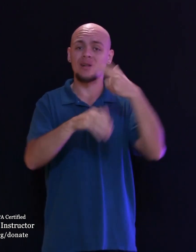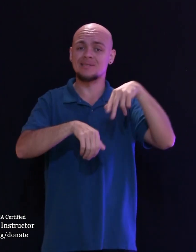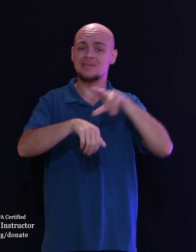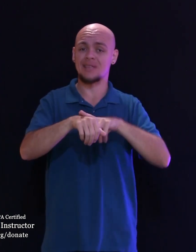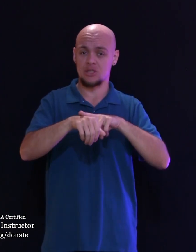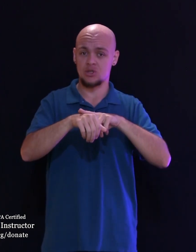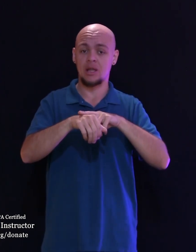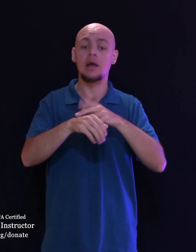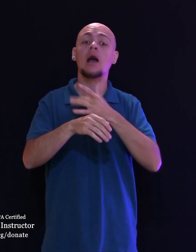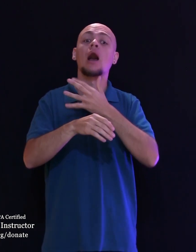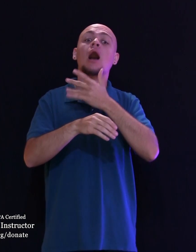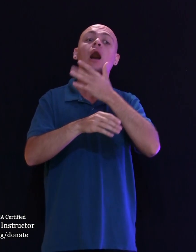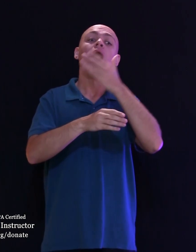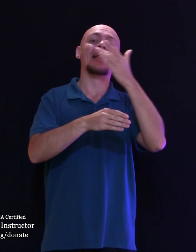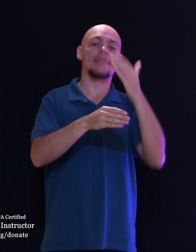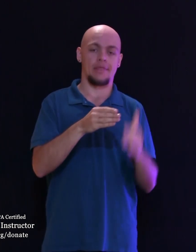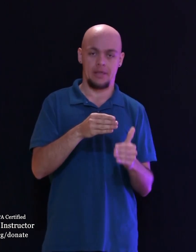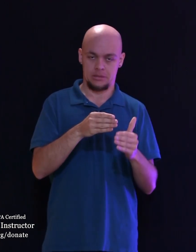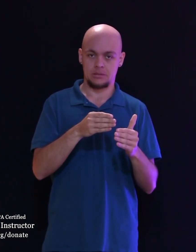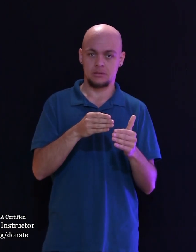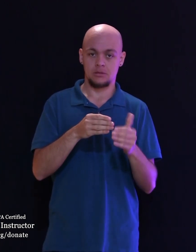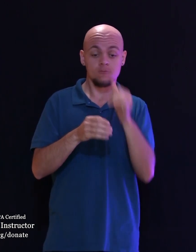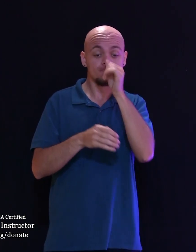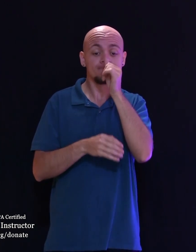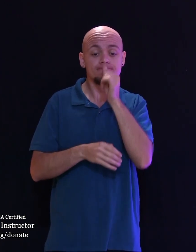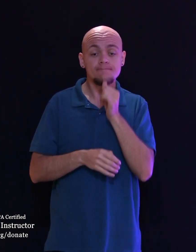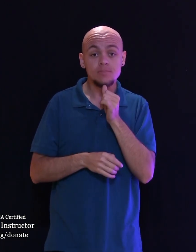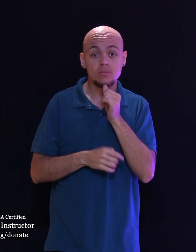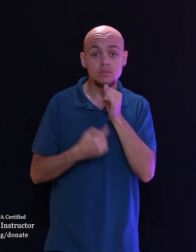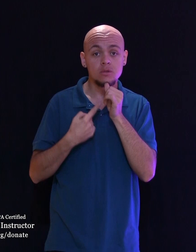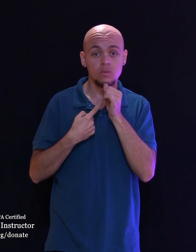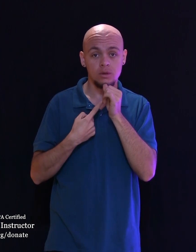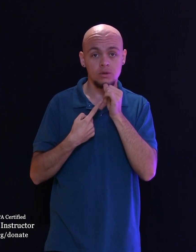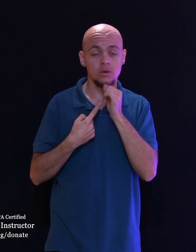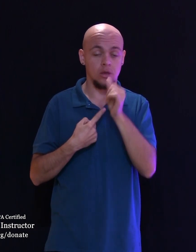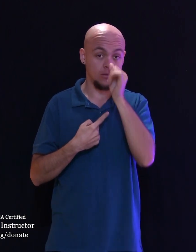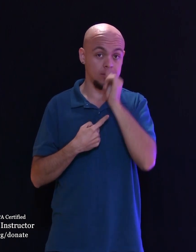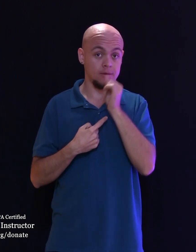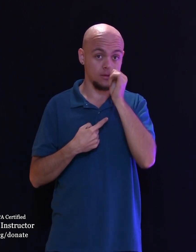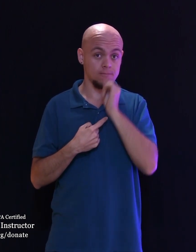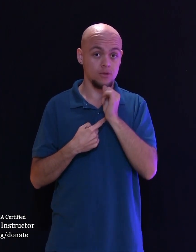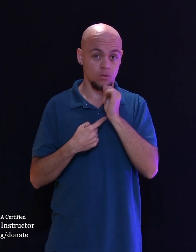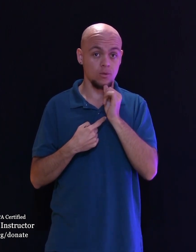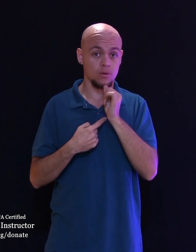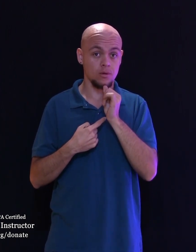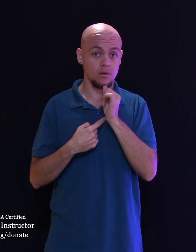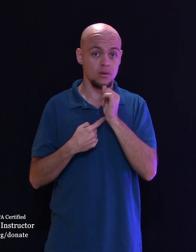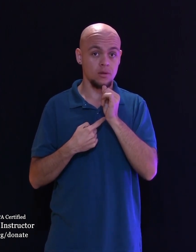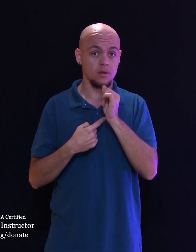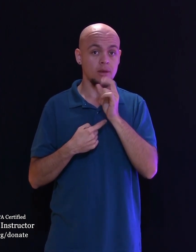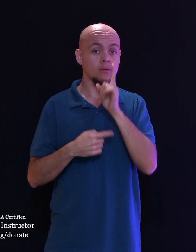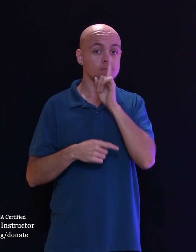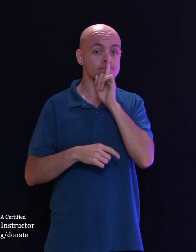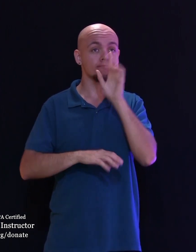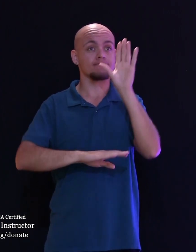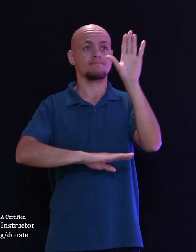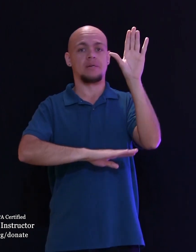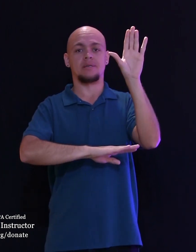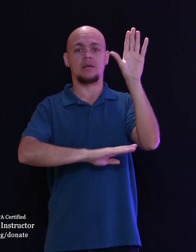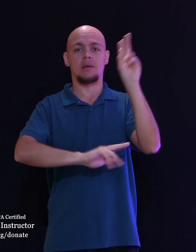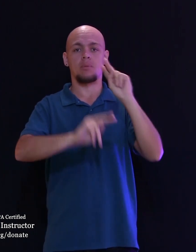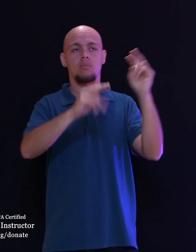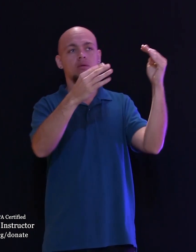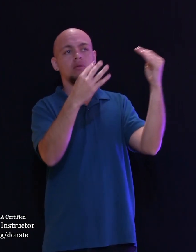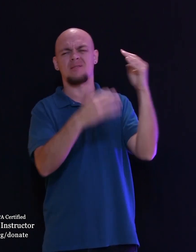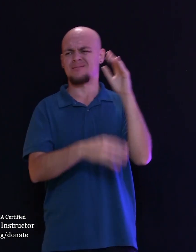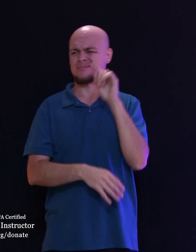and we testify. And people will look at us and say, look at this persecuted people. The world has thrown the worst at them, and